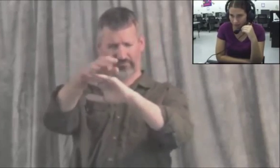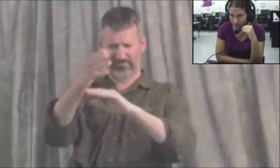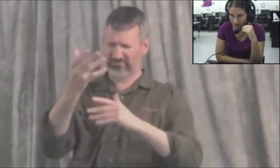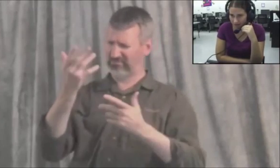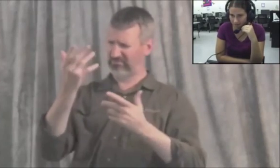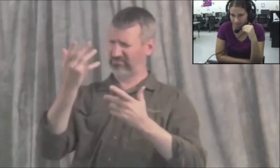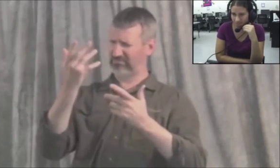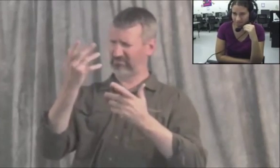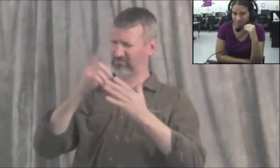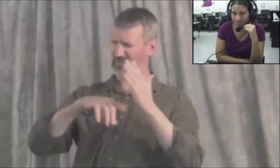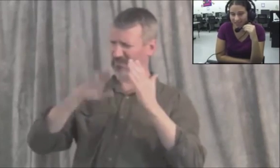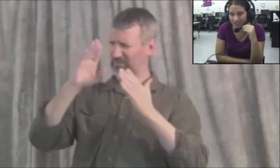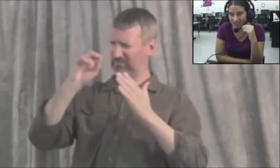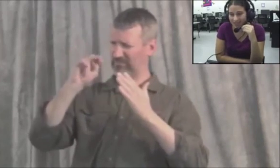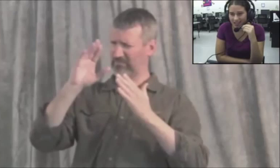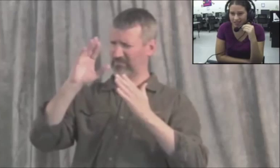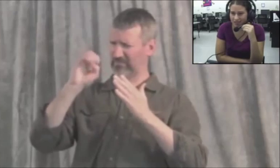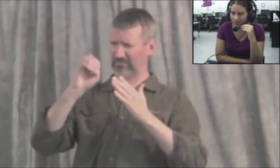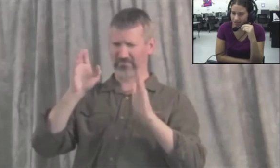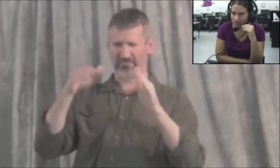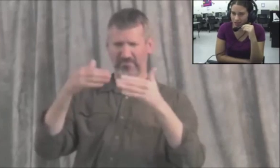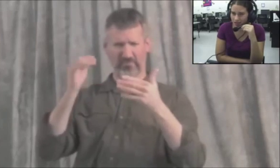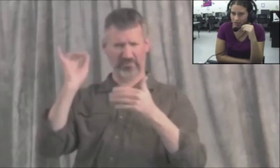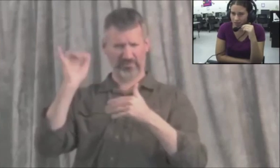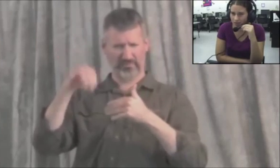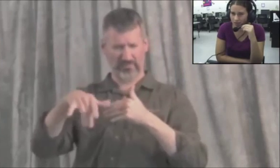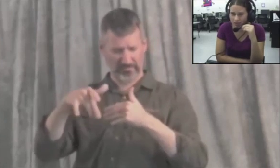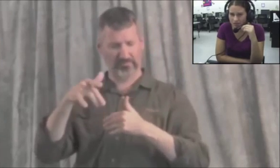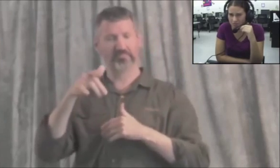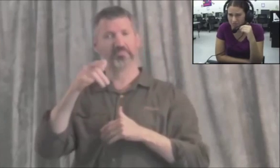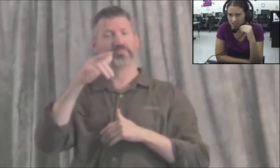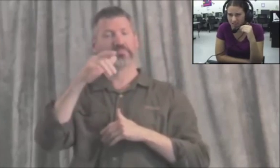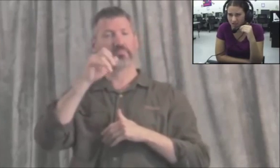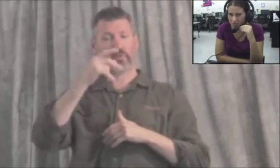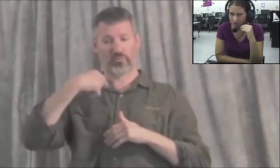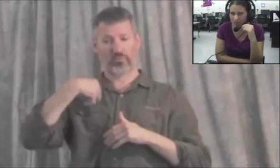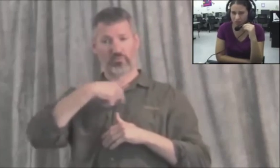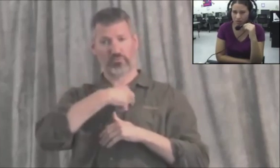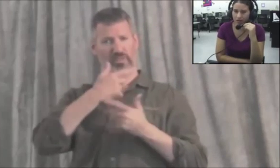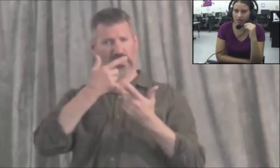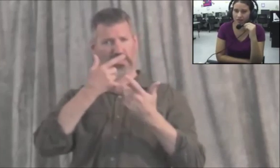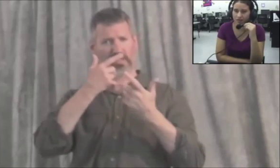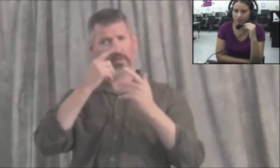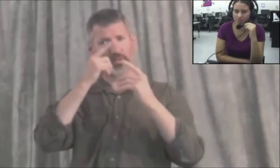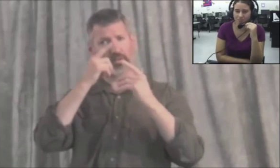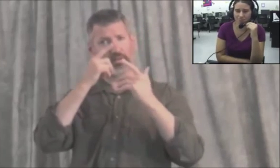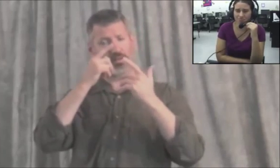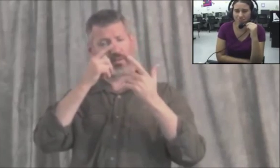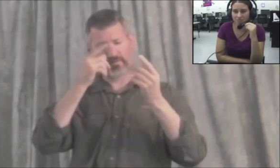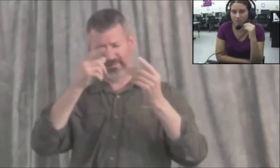Bounce box. Kind of a funny name. What does it mean, Bounce box?